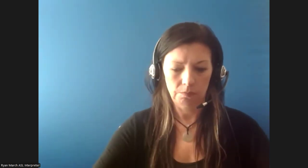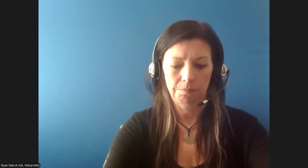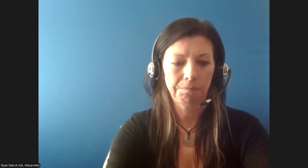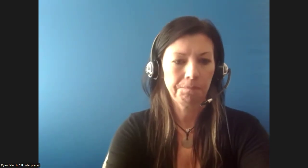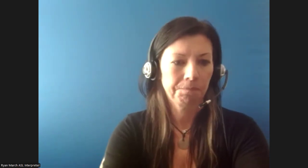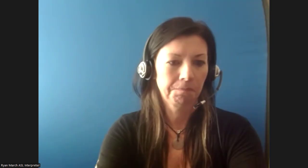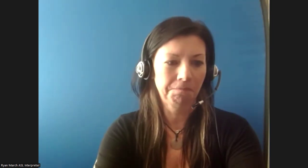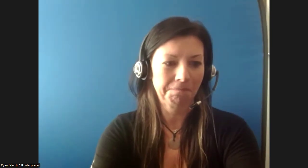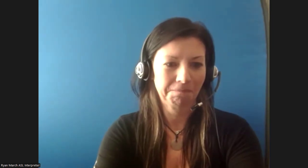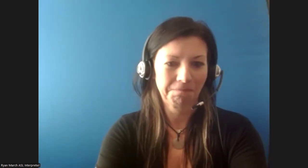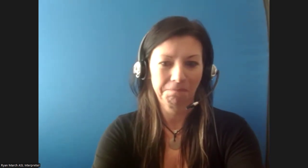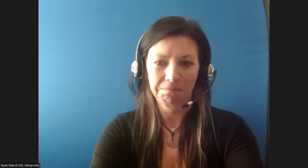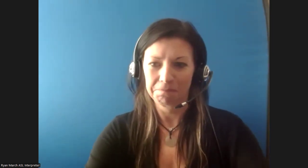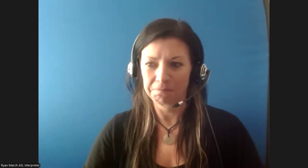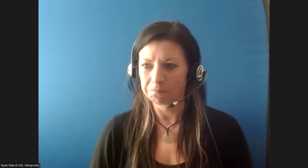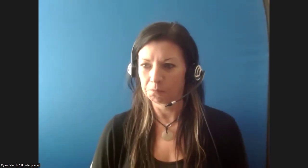Mhm.